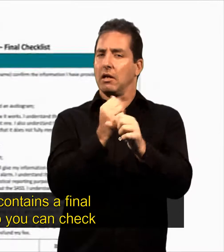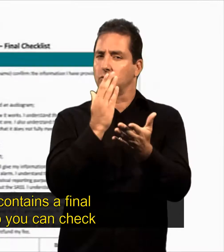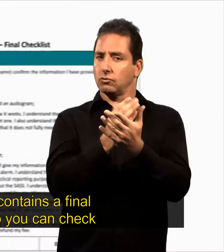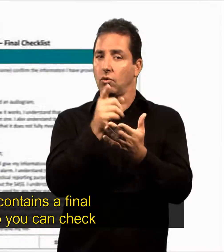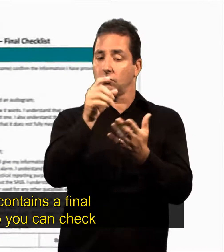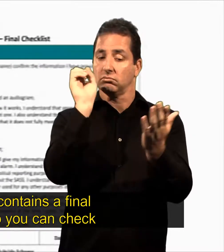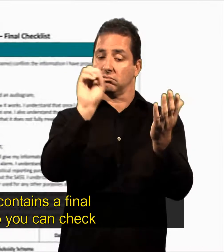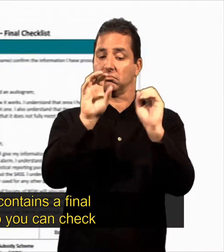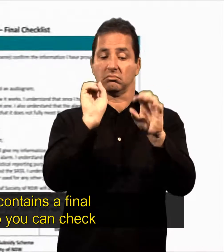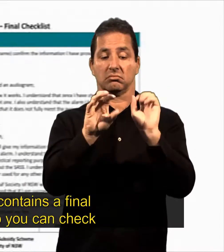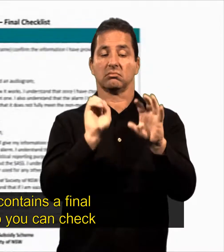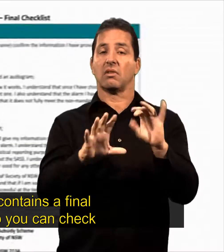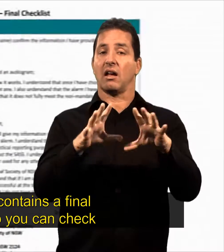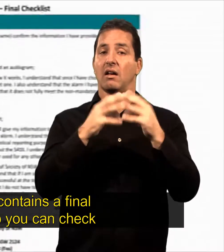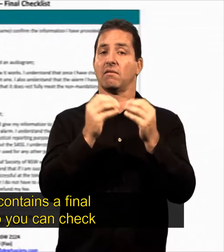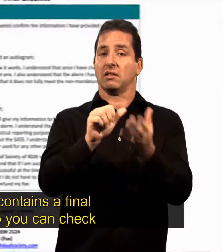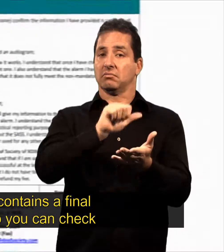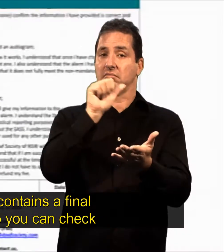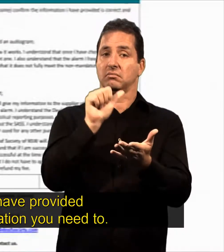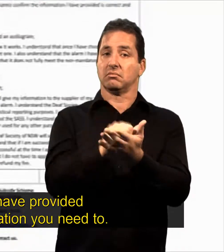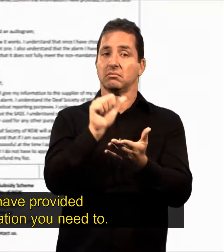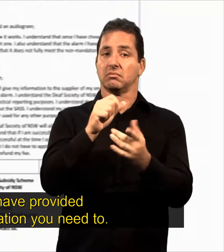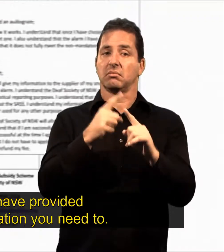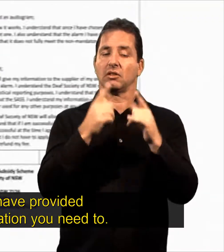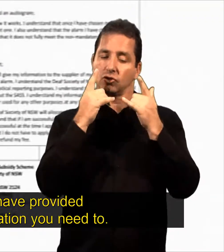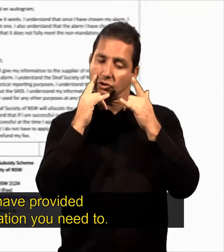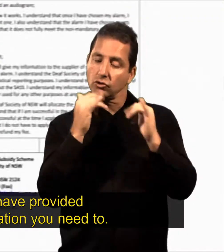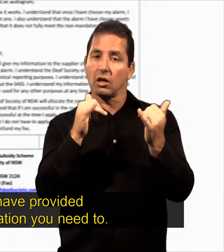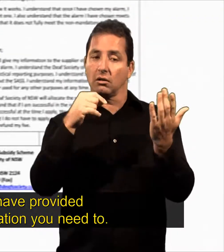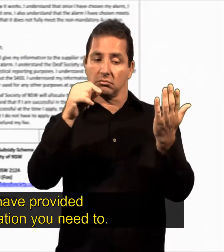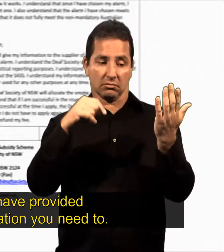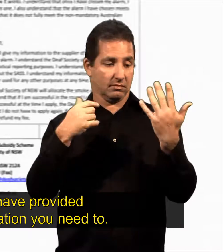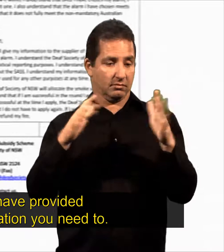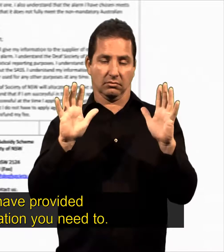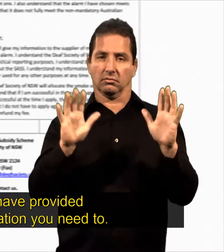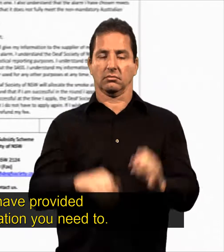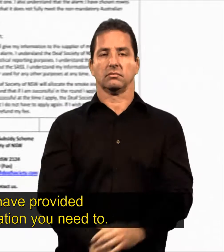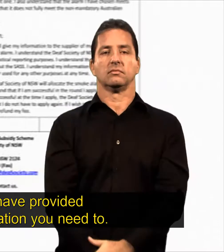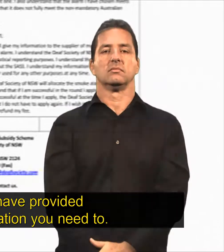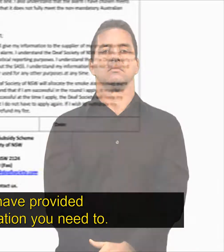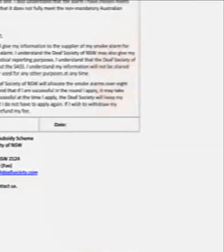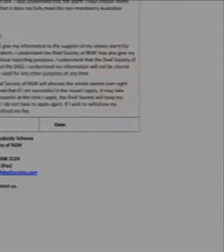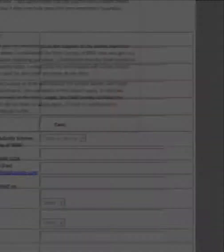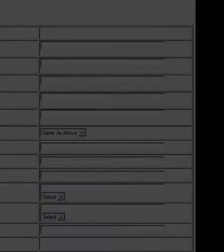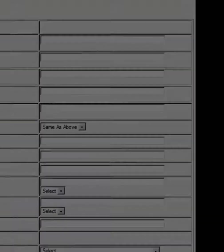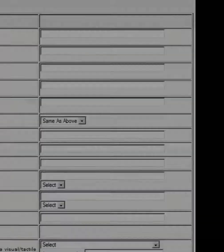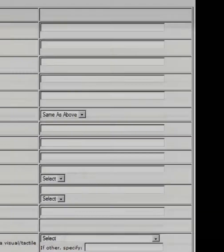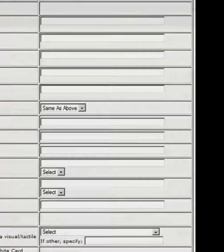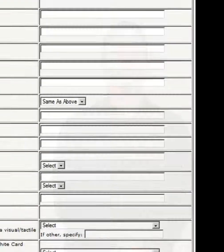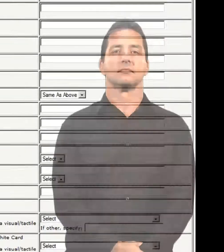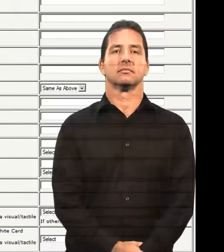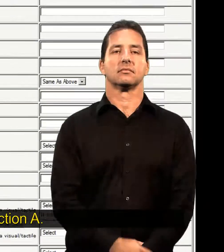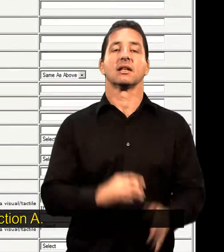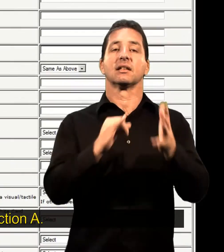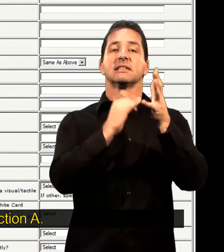Section F contains a final checklist, so you can check that you have provided all the information you need to.